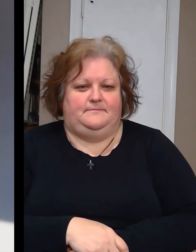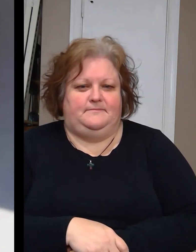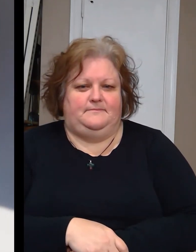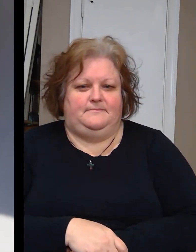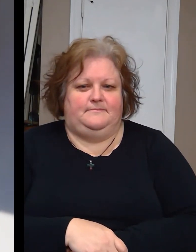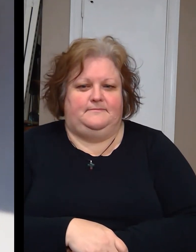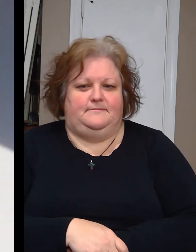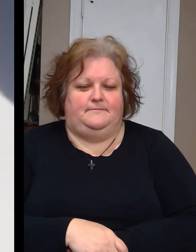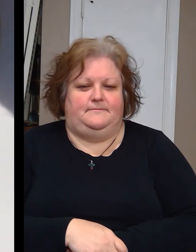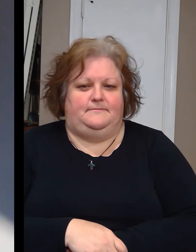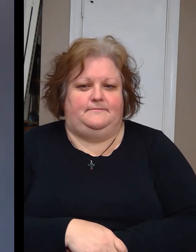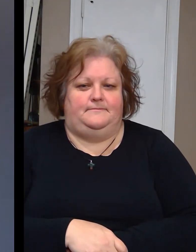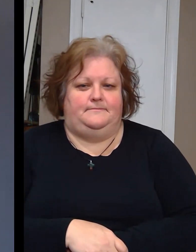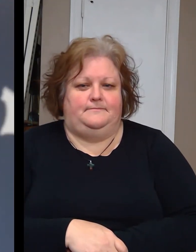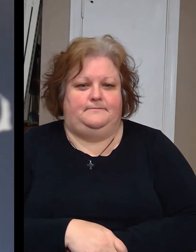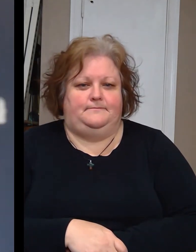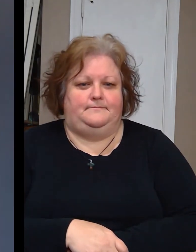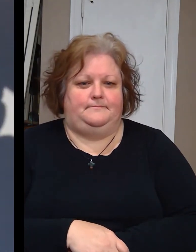with green at the top.